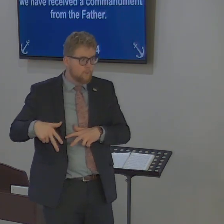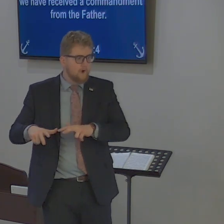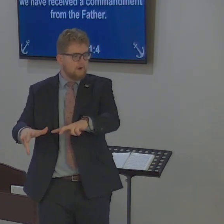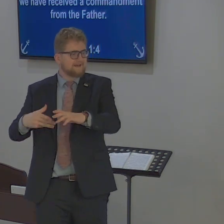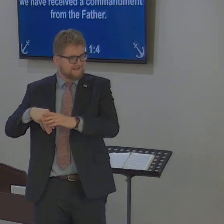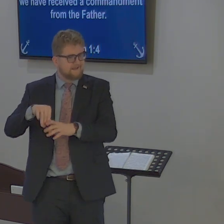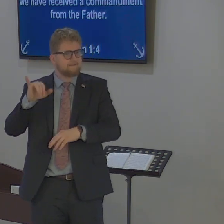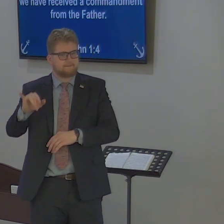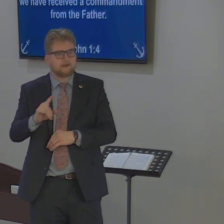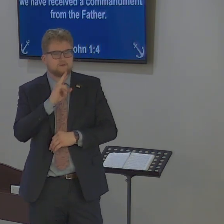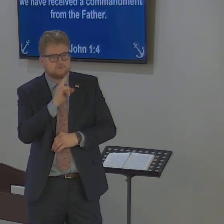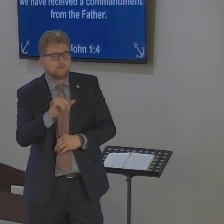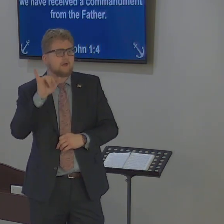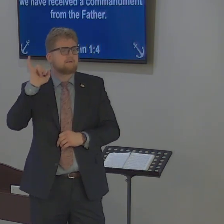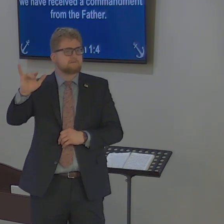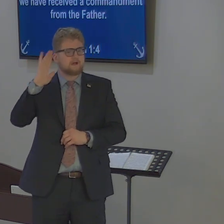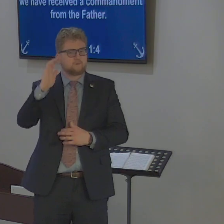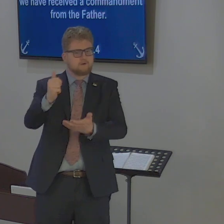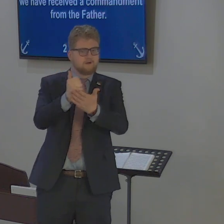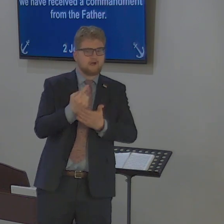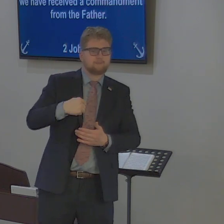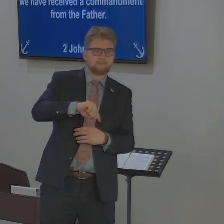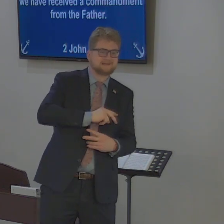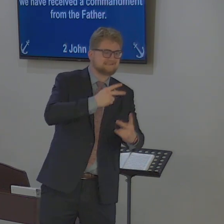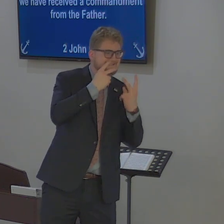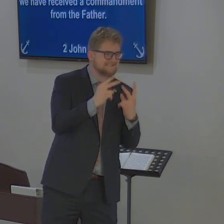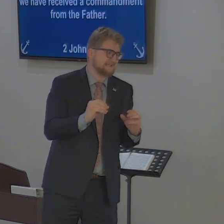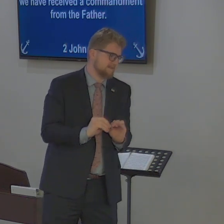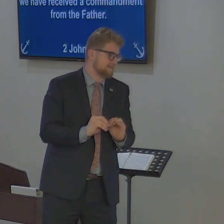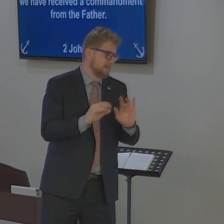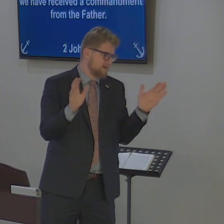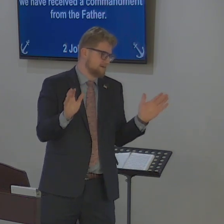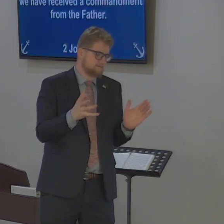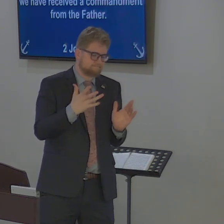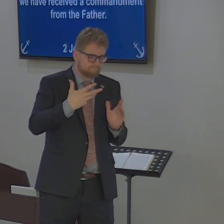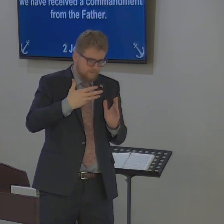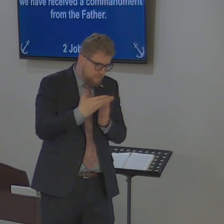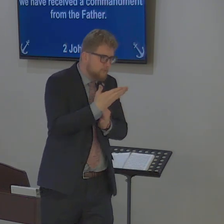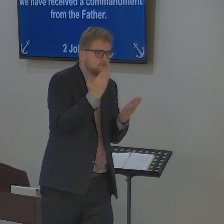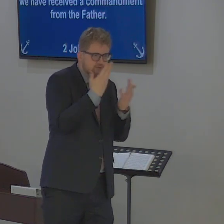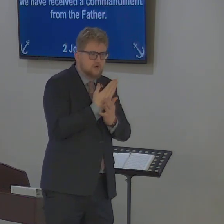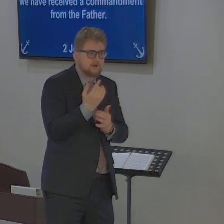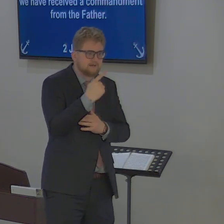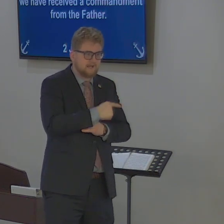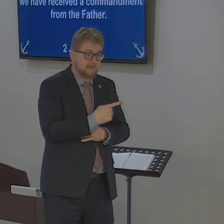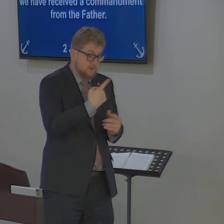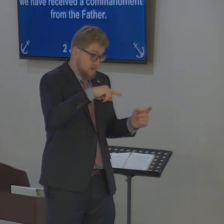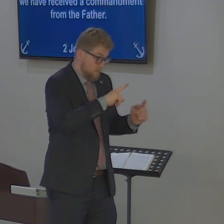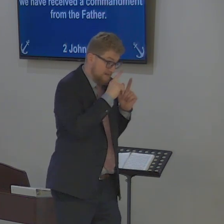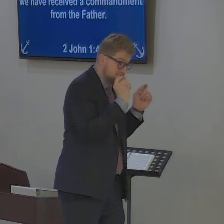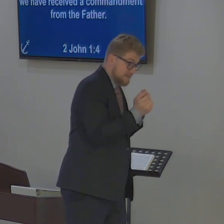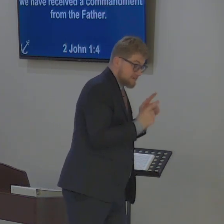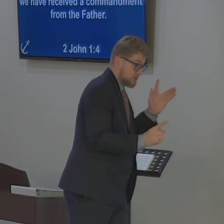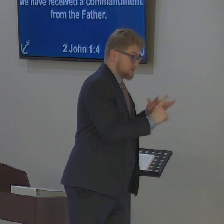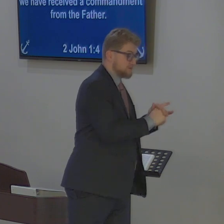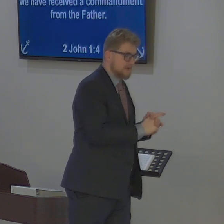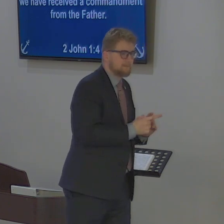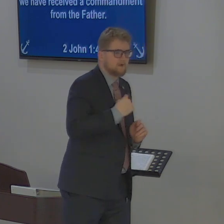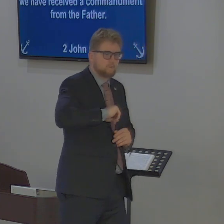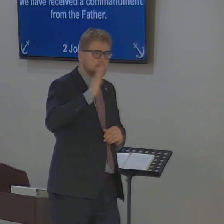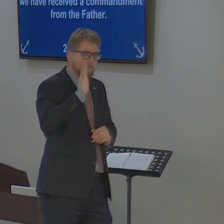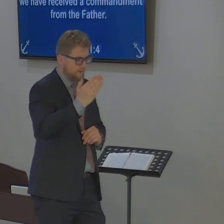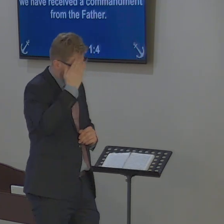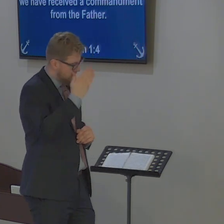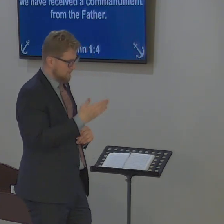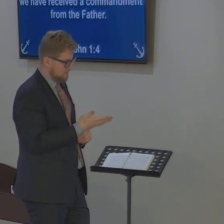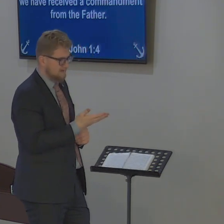us see the light in dark days. This is what's going to help us and show us what truth is when deception shows up. There may be a day that they try to